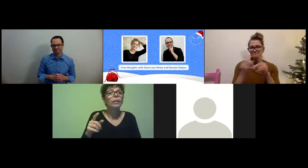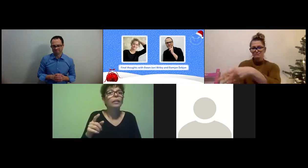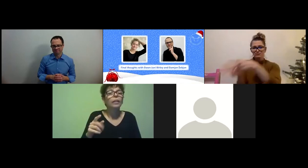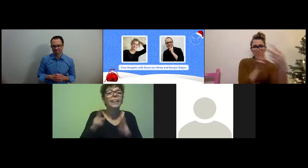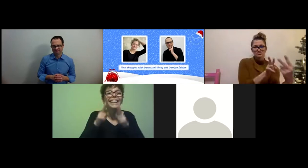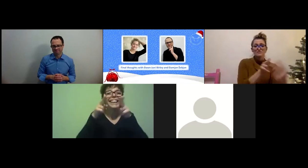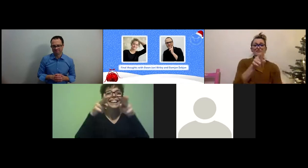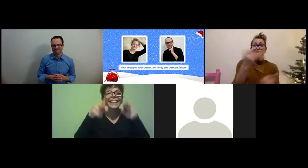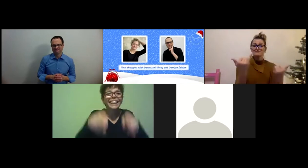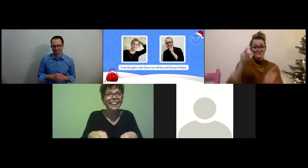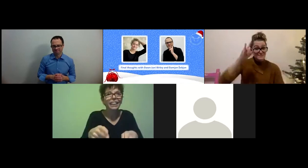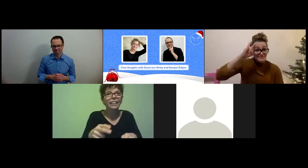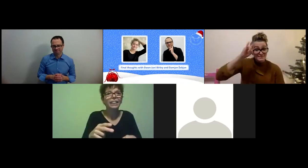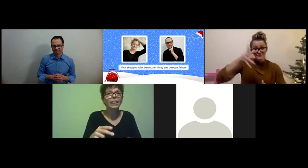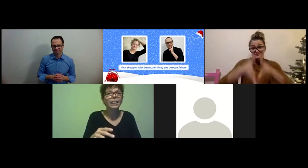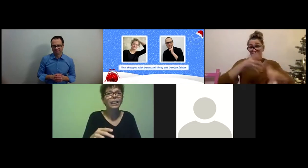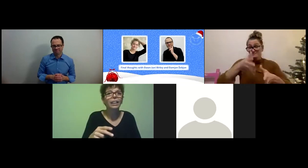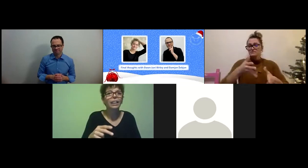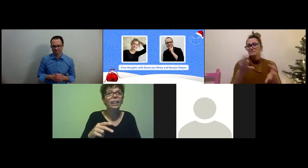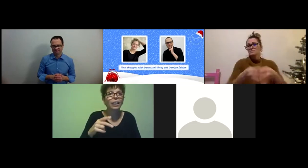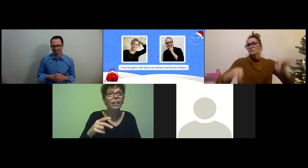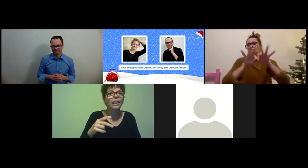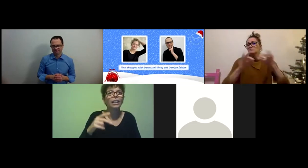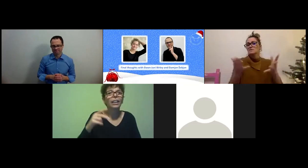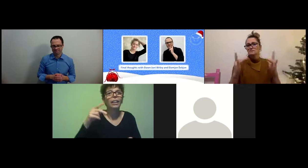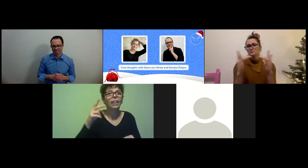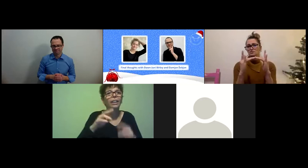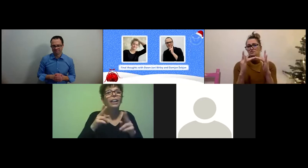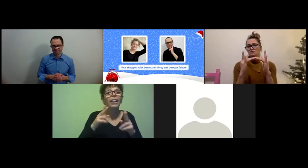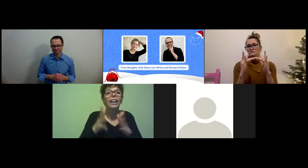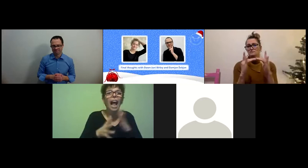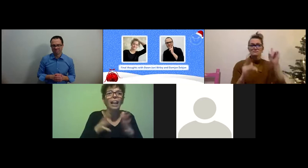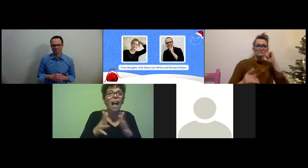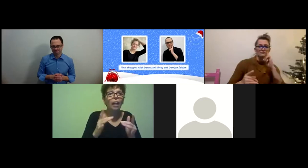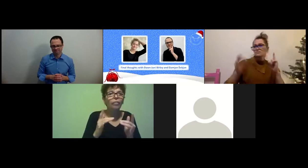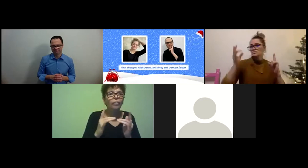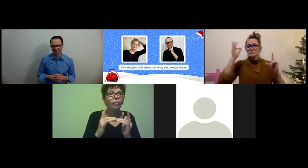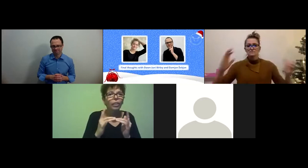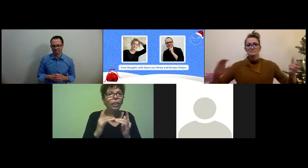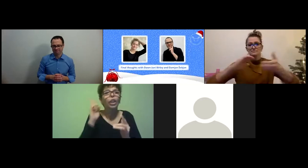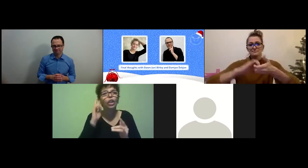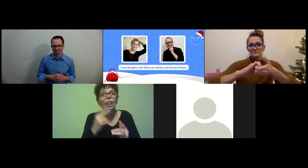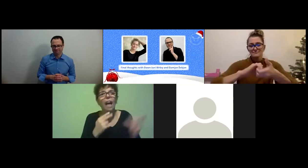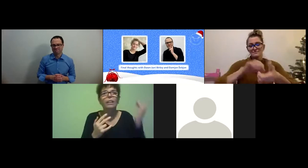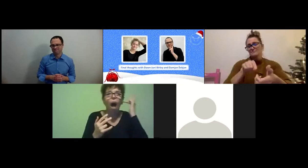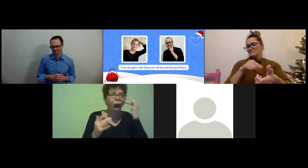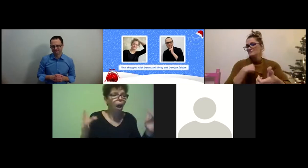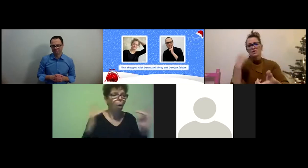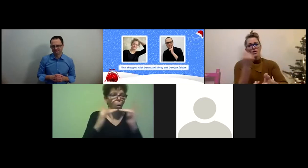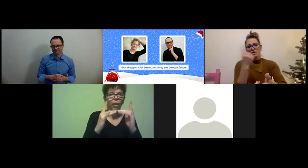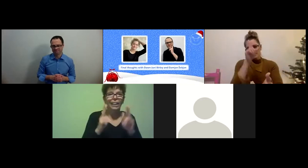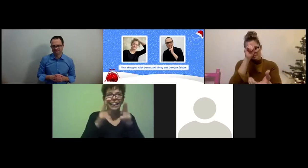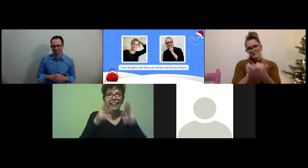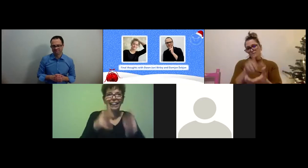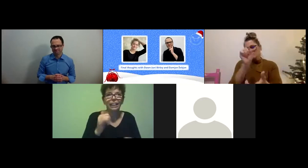and that there is a bridge. Miha was signing today about being the bridge, having a